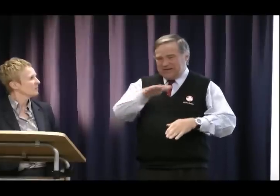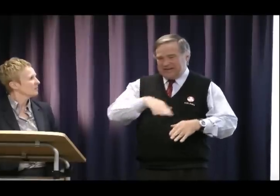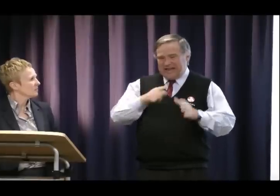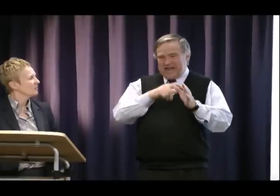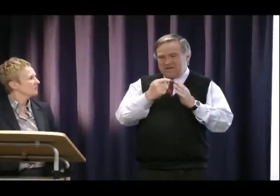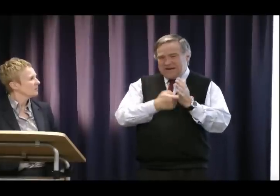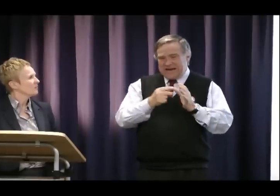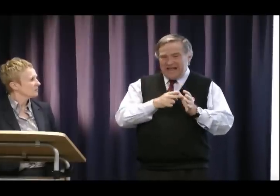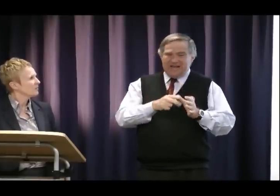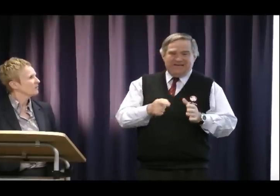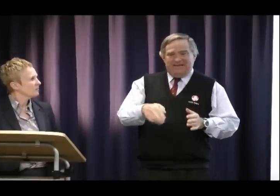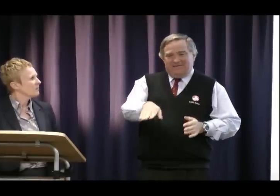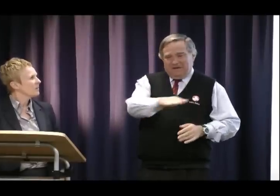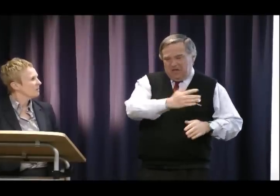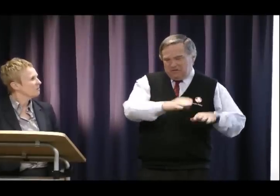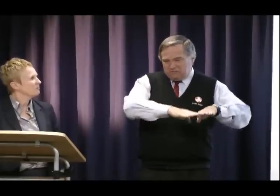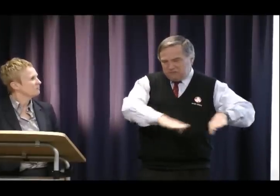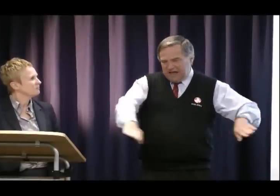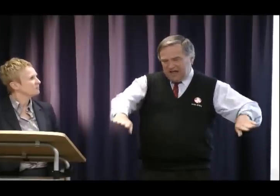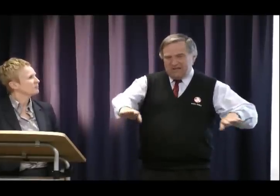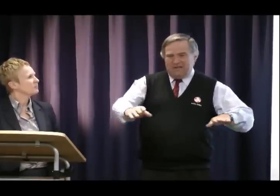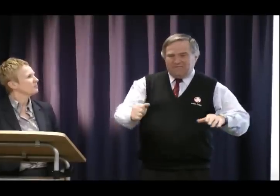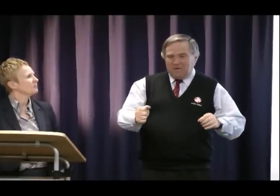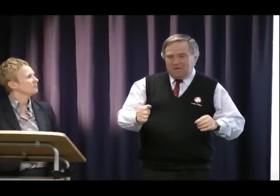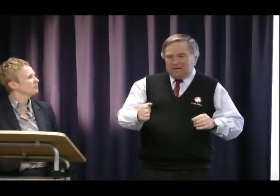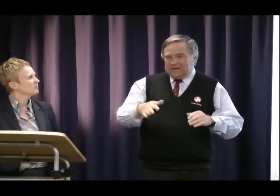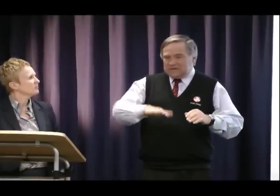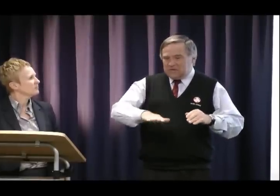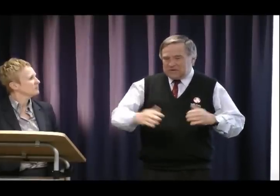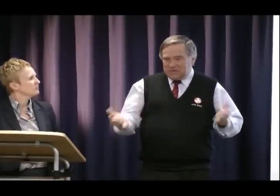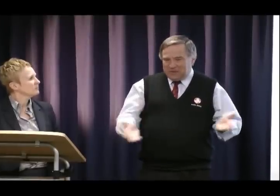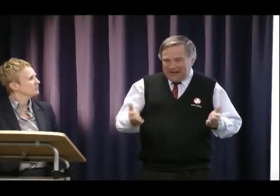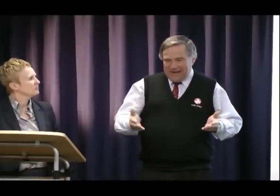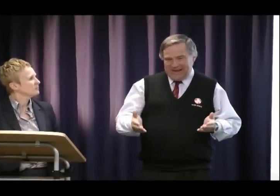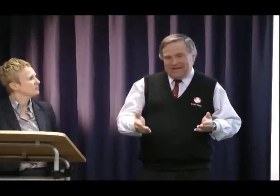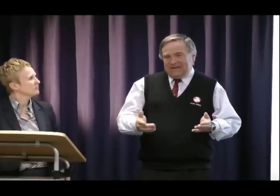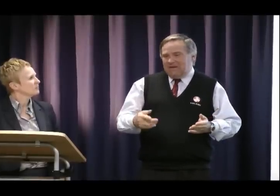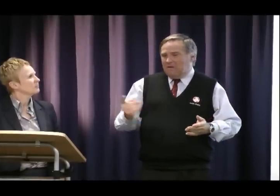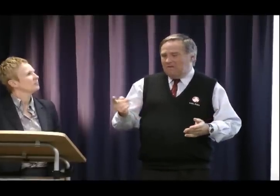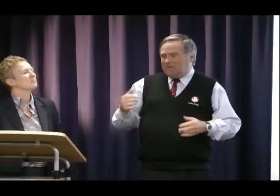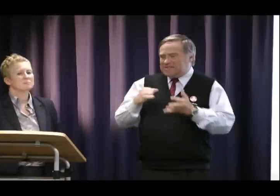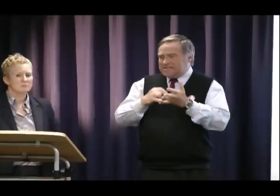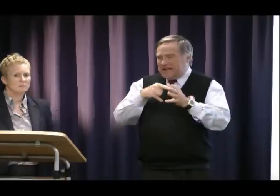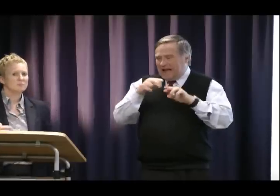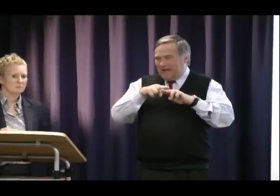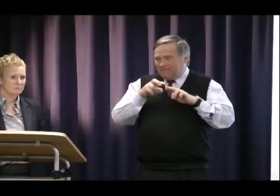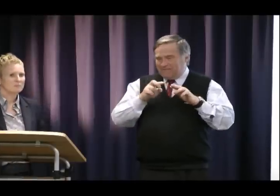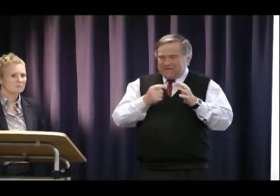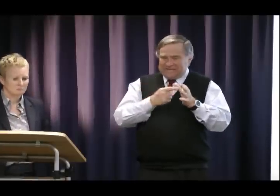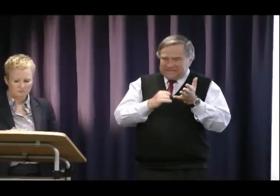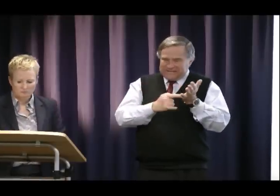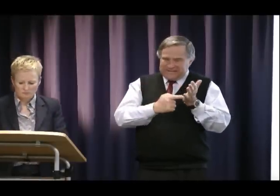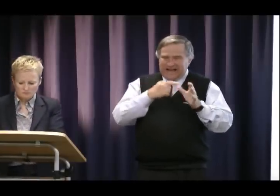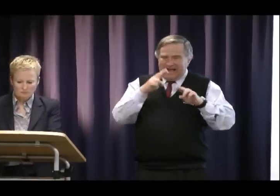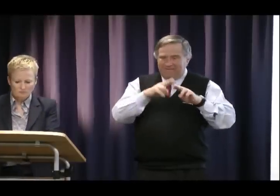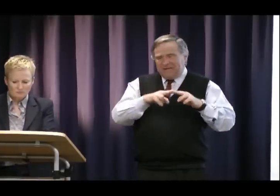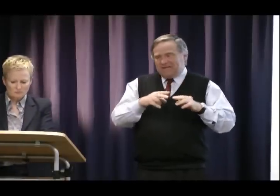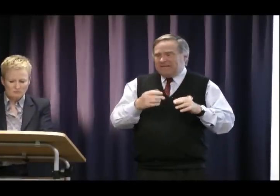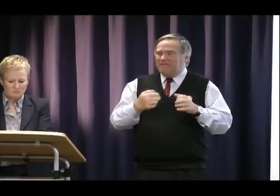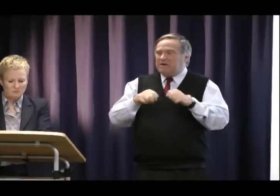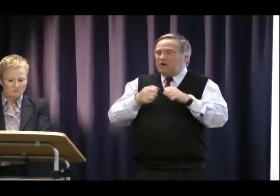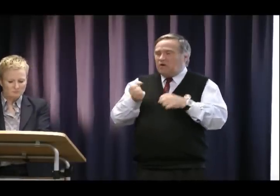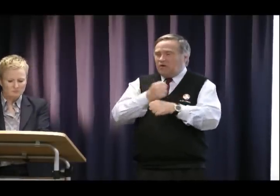stay in the same building, I think we need a special area for children or for